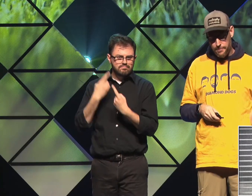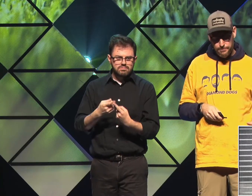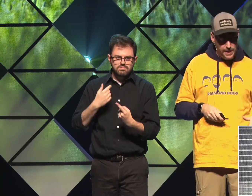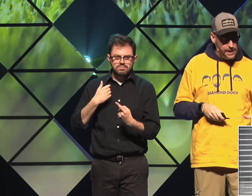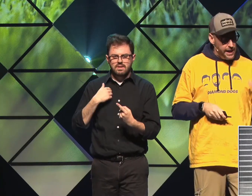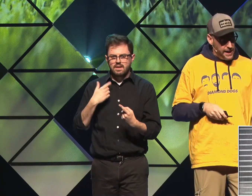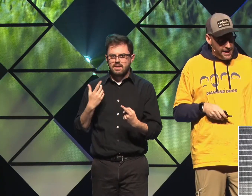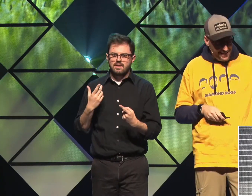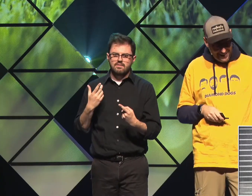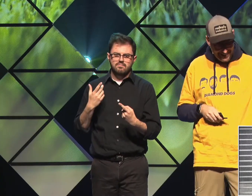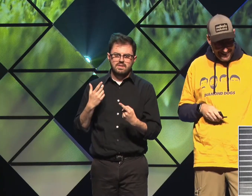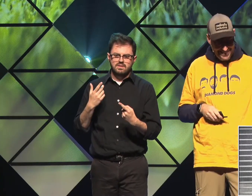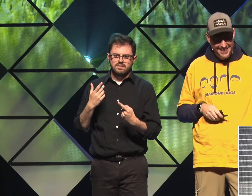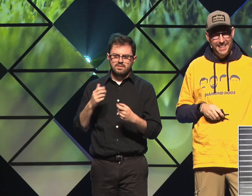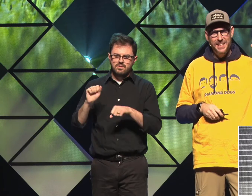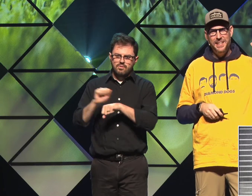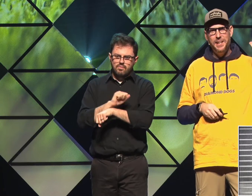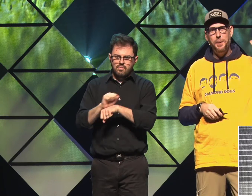say butt.